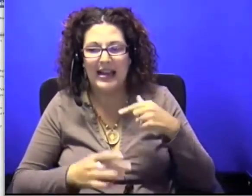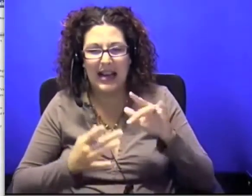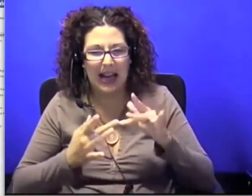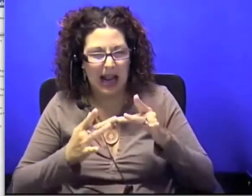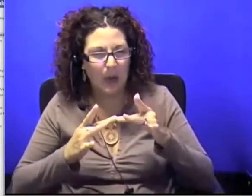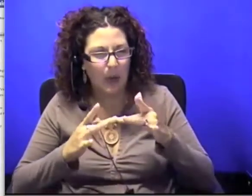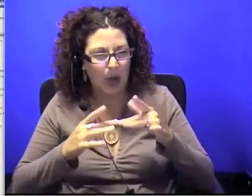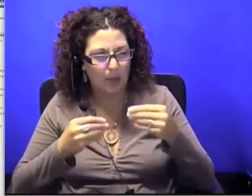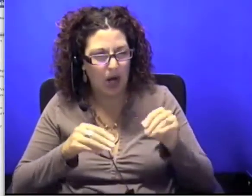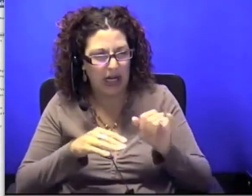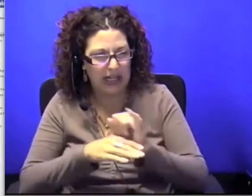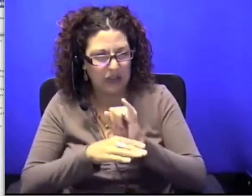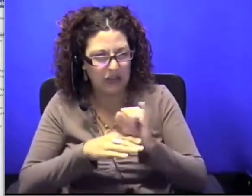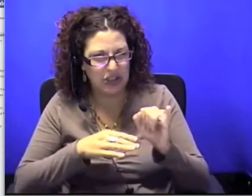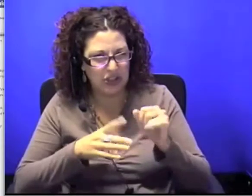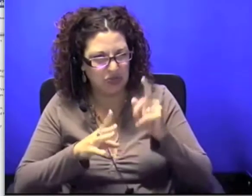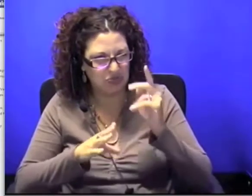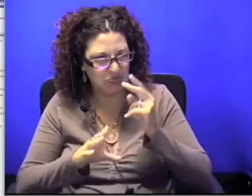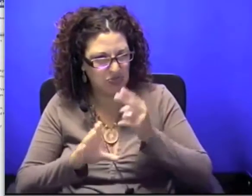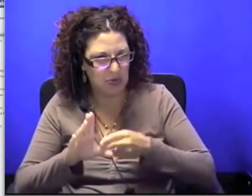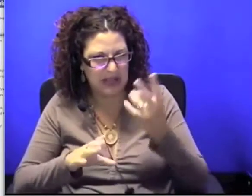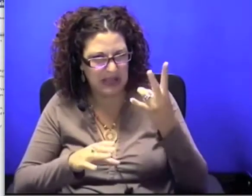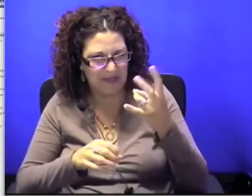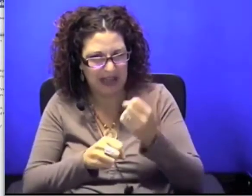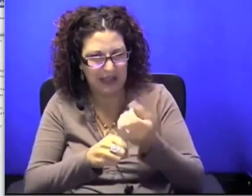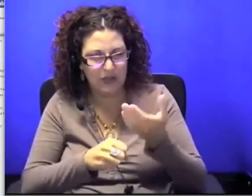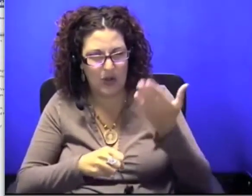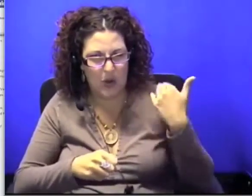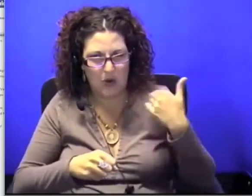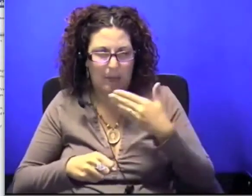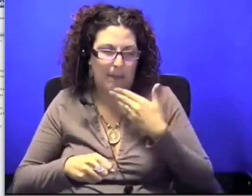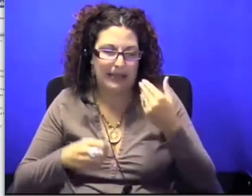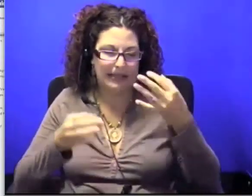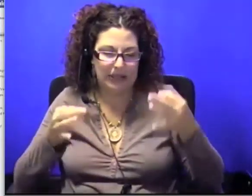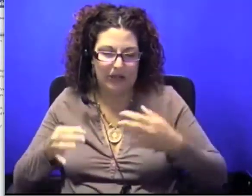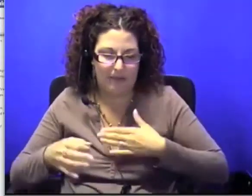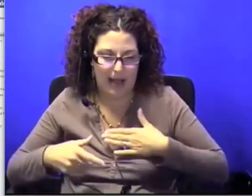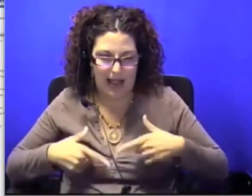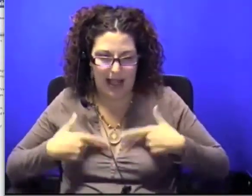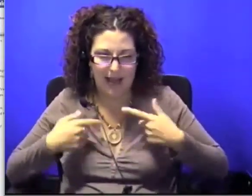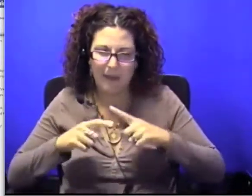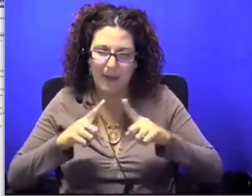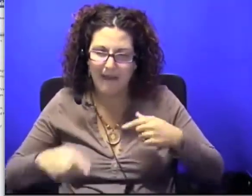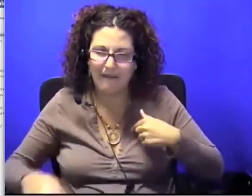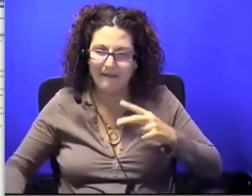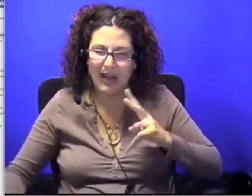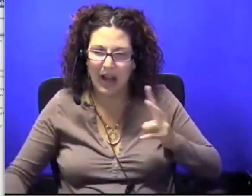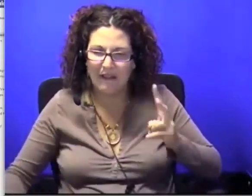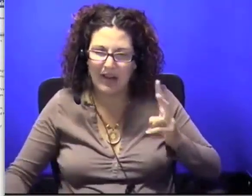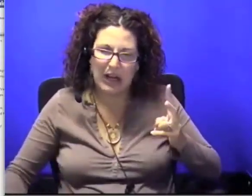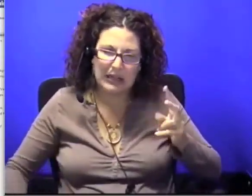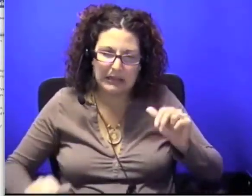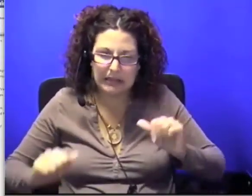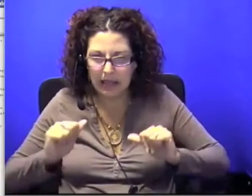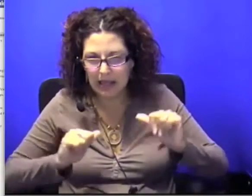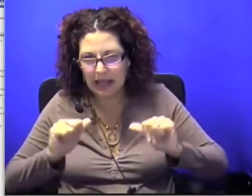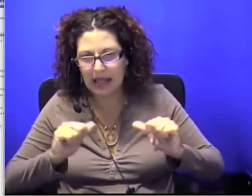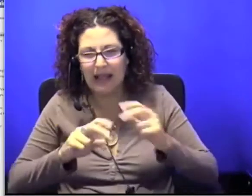jumped into the network marketing industry about 17 years ago. It was one of the best decisions of my life, although I was very, very